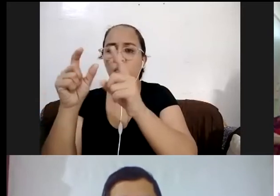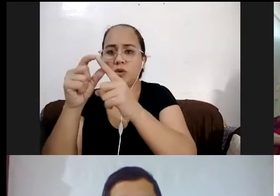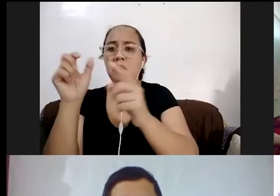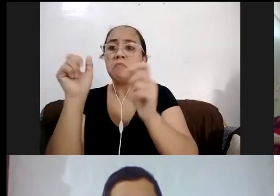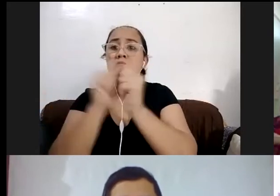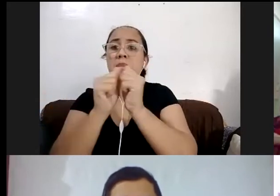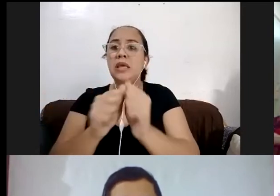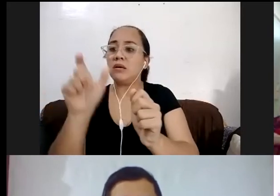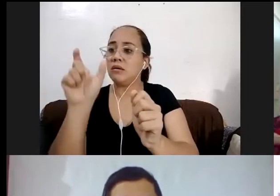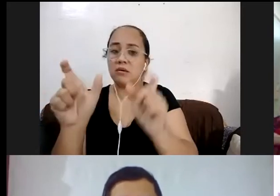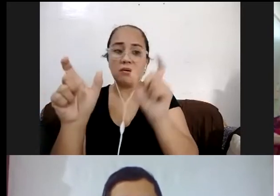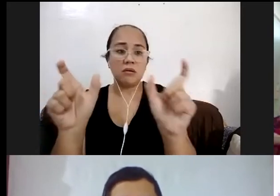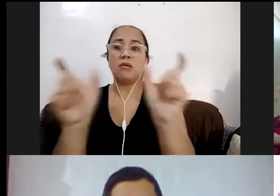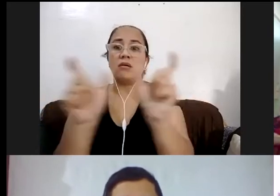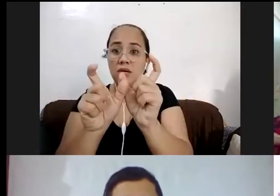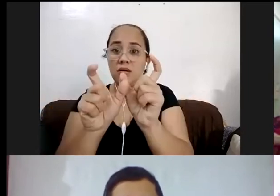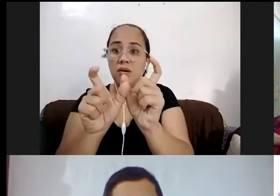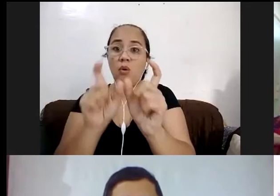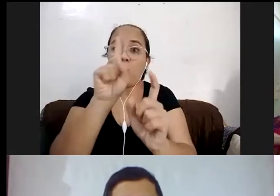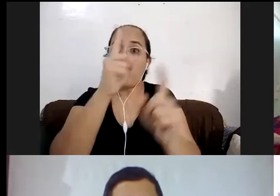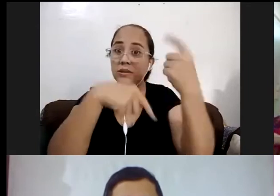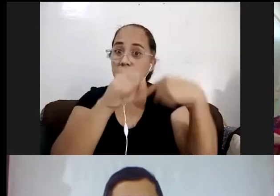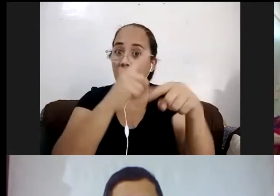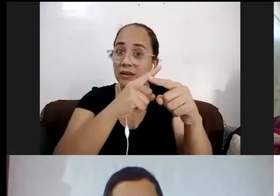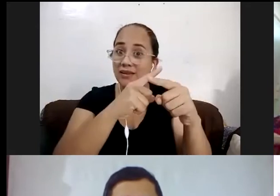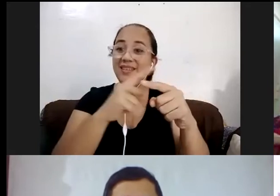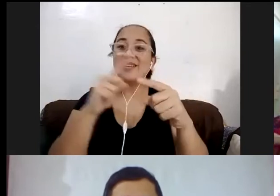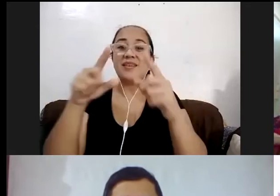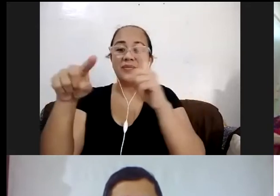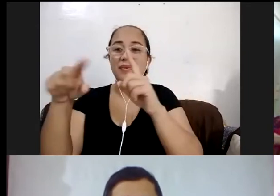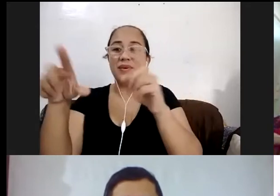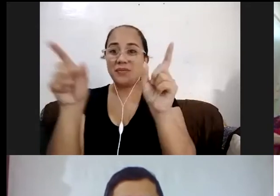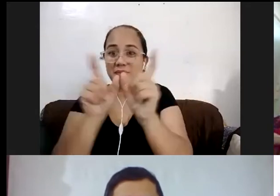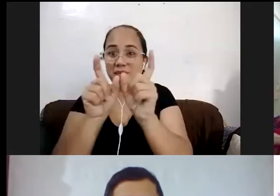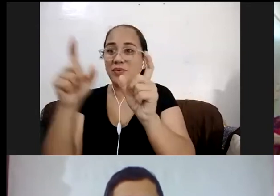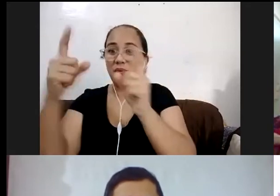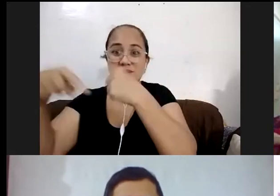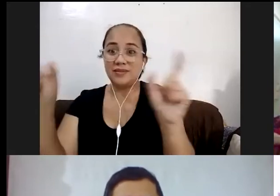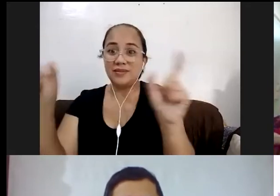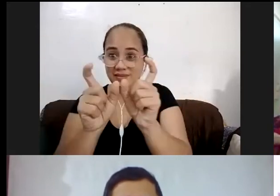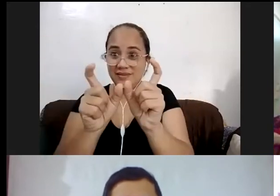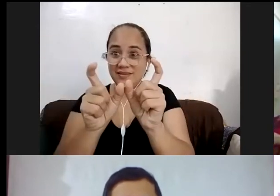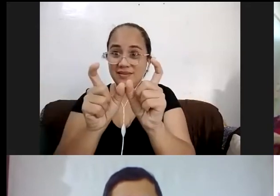together, linked together. So the sign tells you what you're looking for.